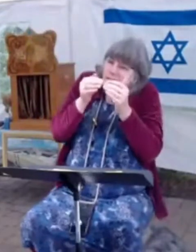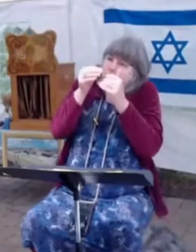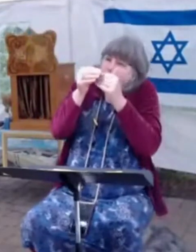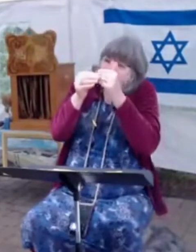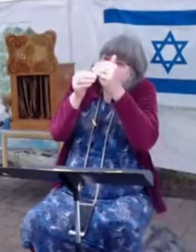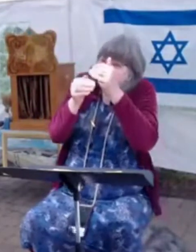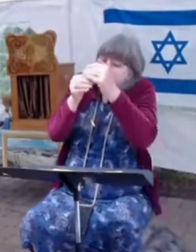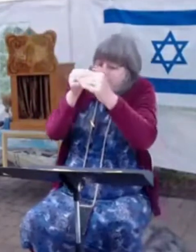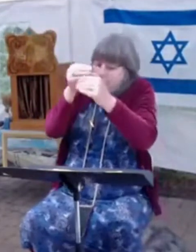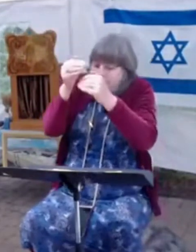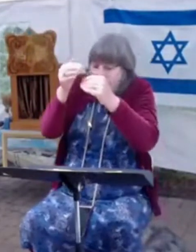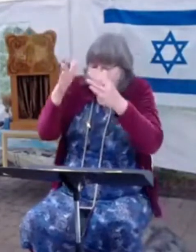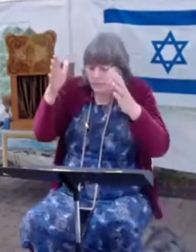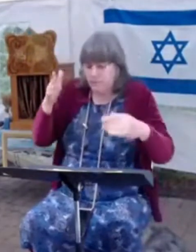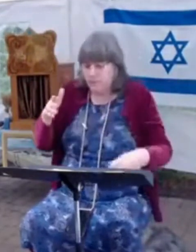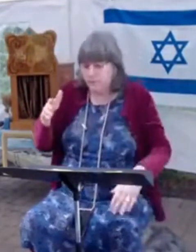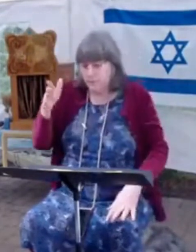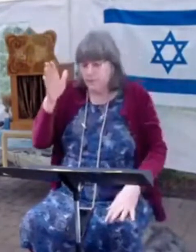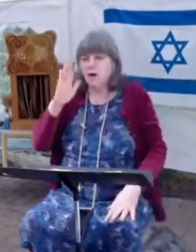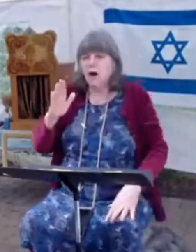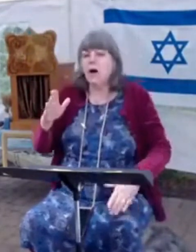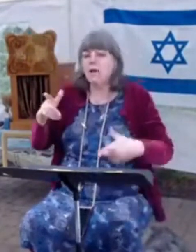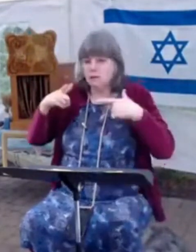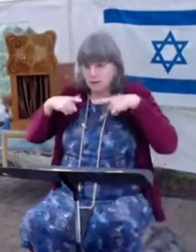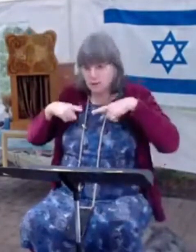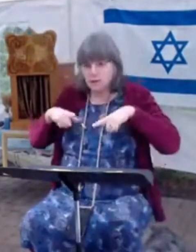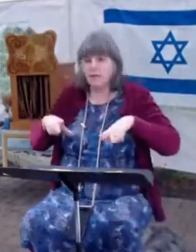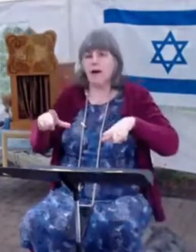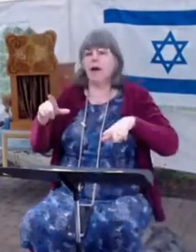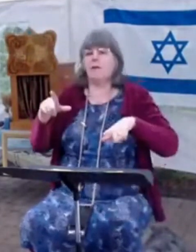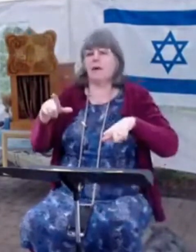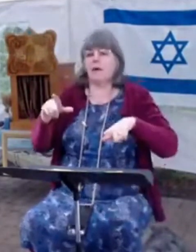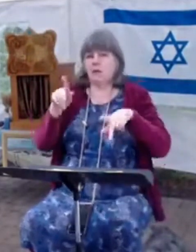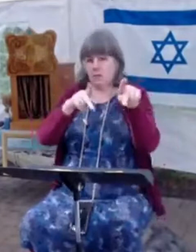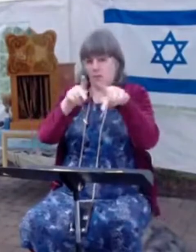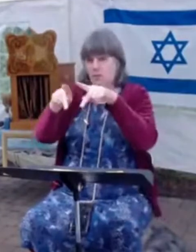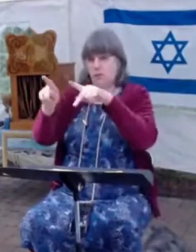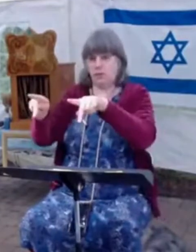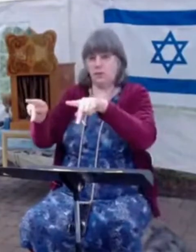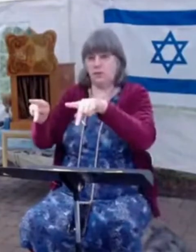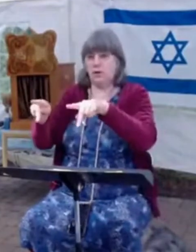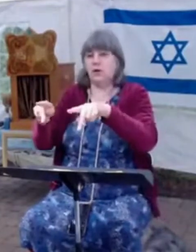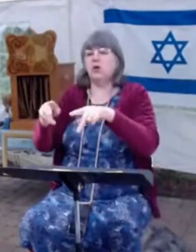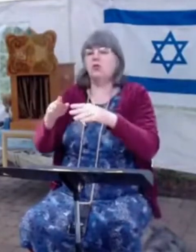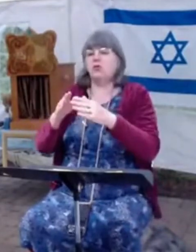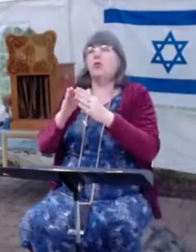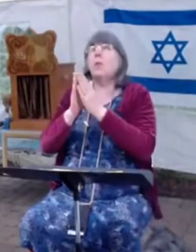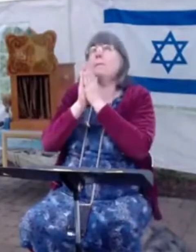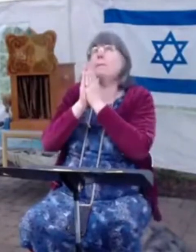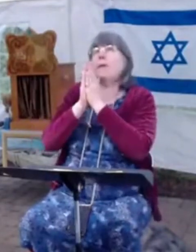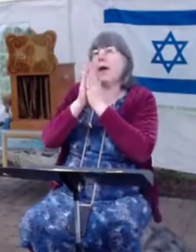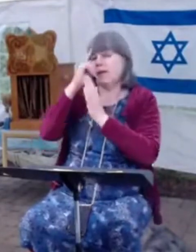His allowing people to call upon him was certainly